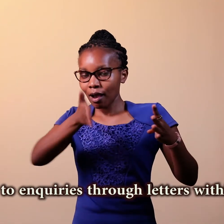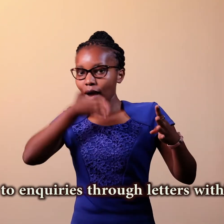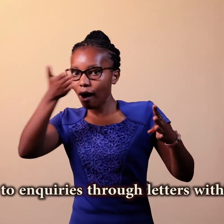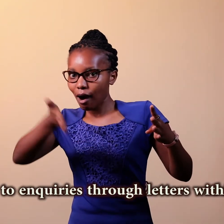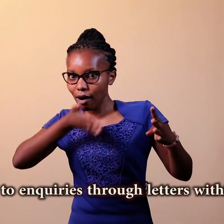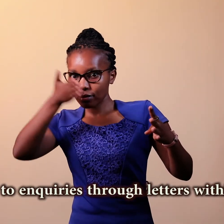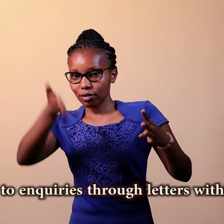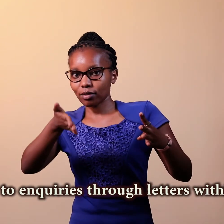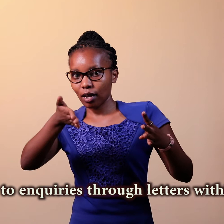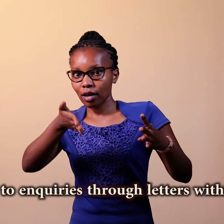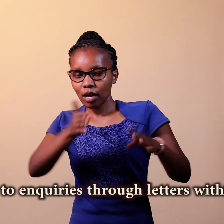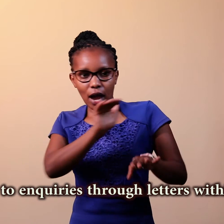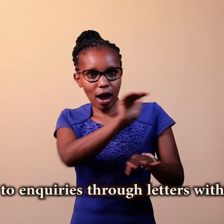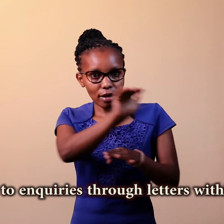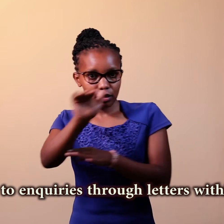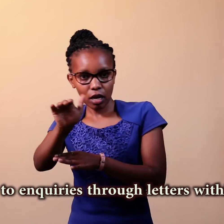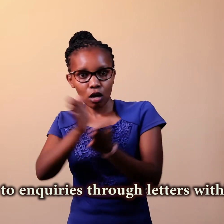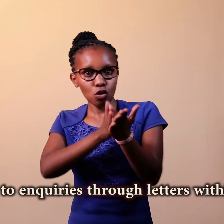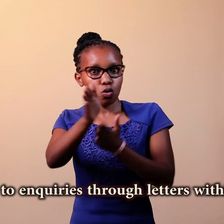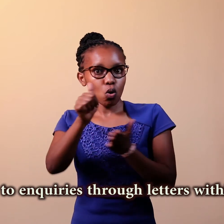inquiries through letters within two days.